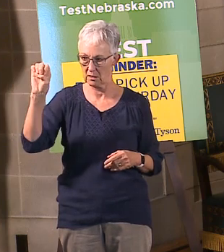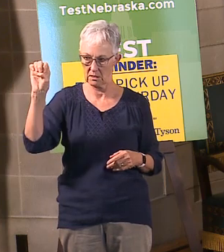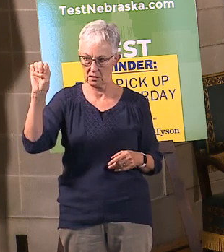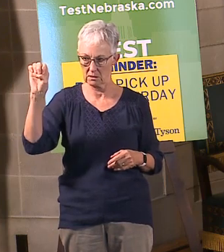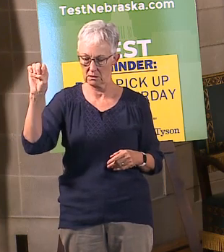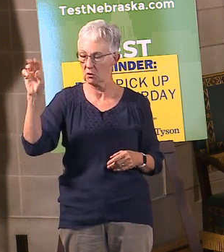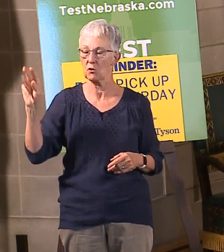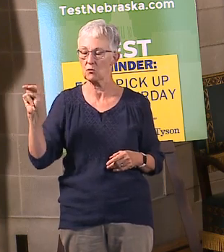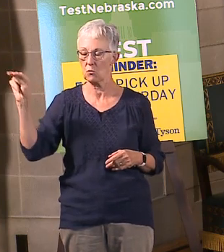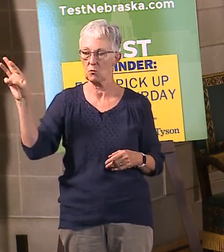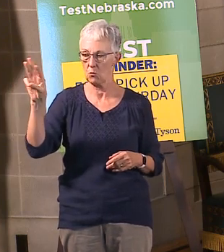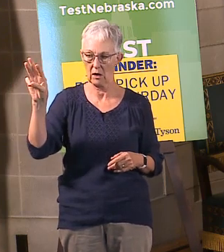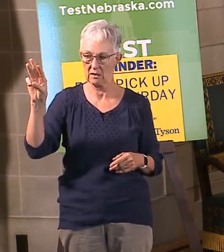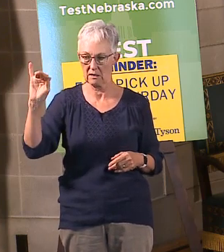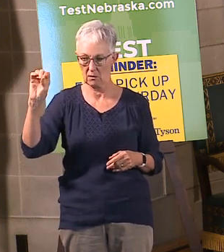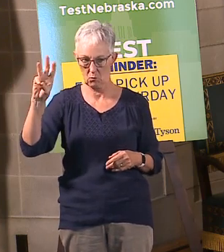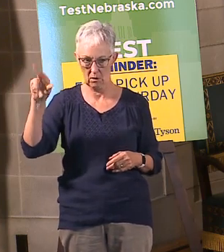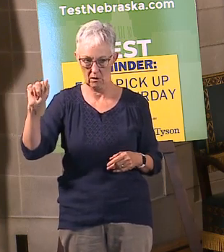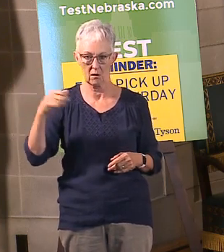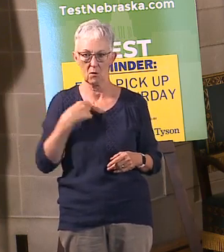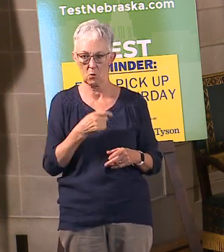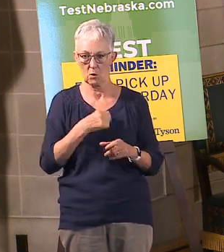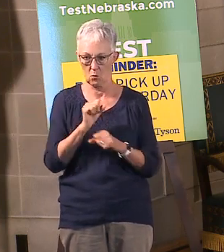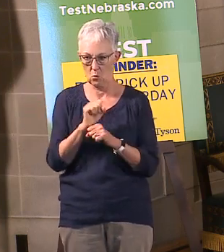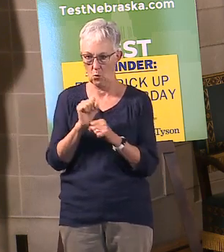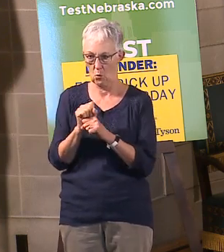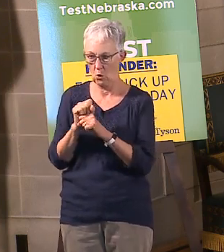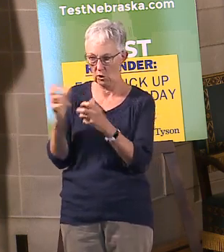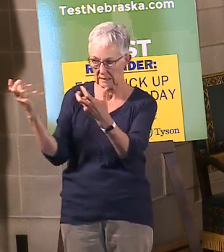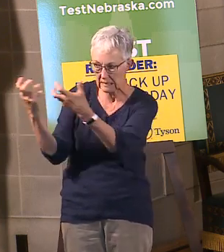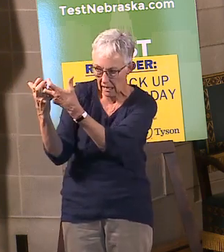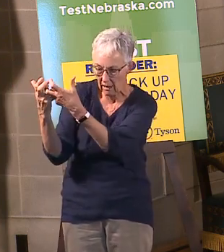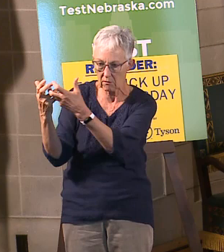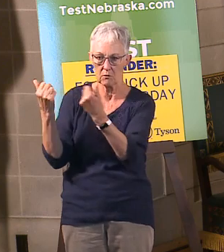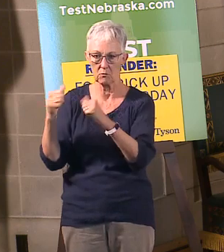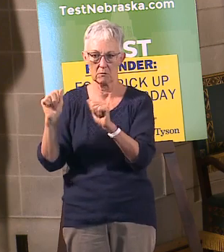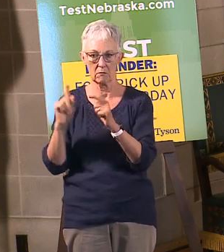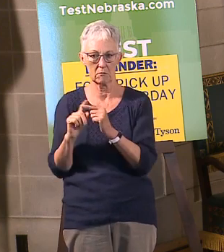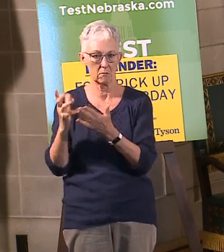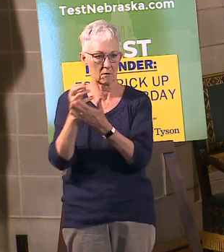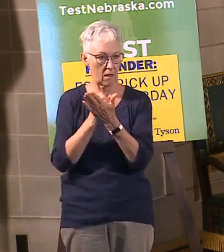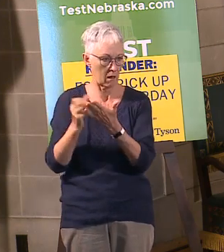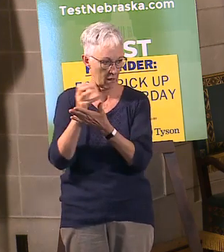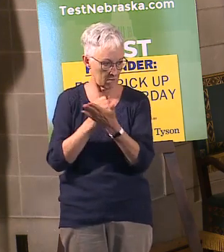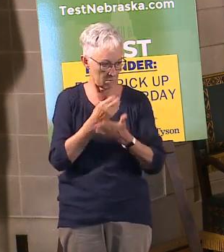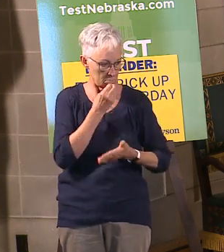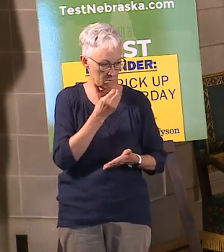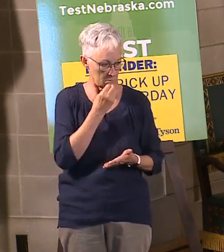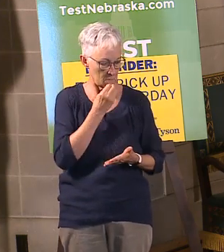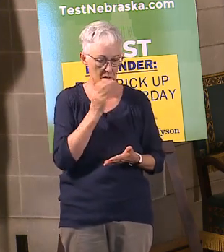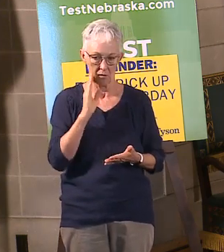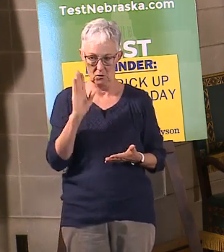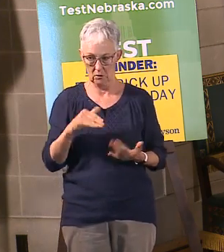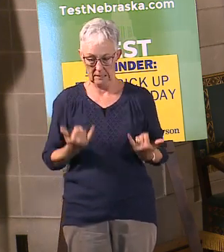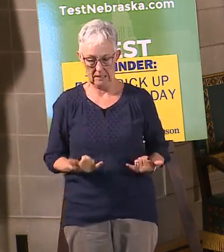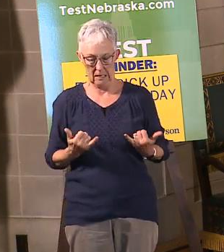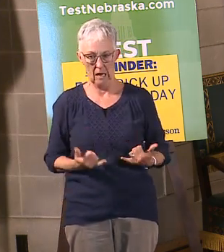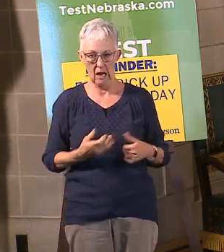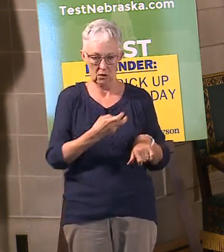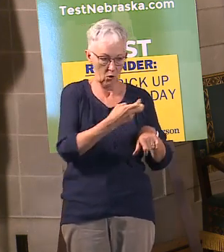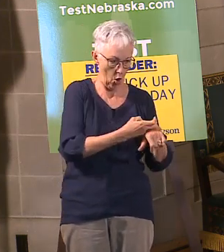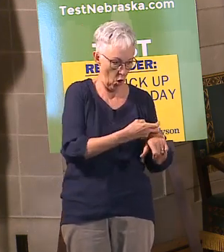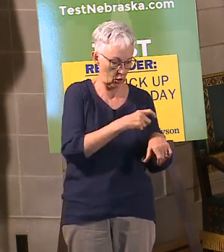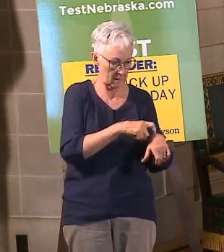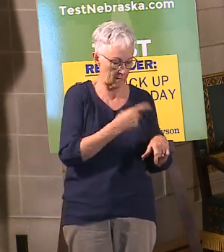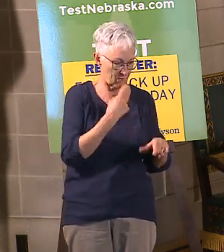drive in this particular time frame. This is a very difficult time for us to ask families and scouts to be out, but with